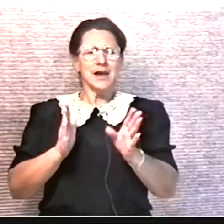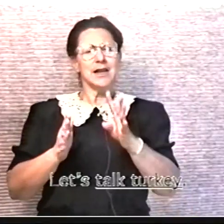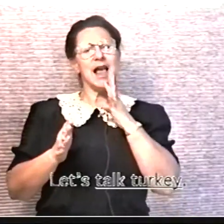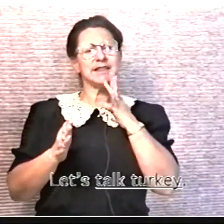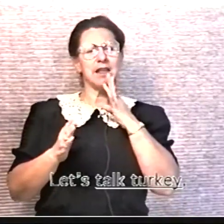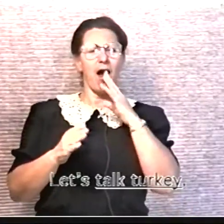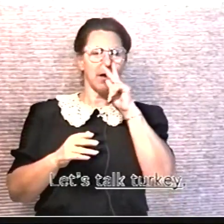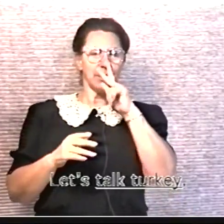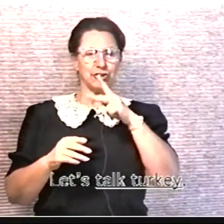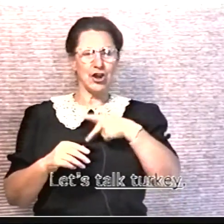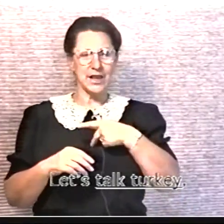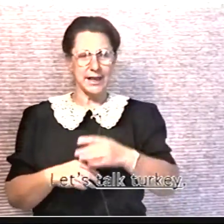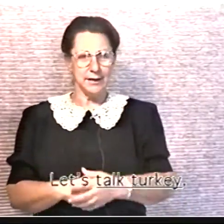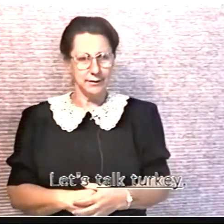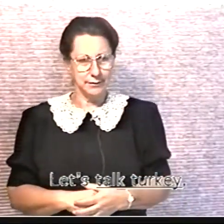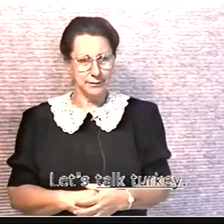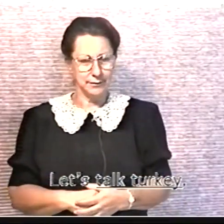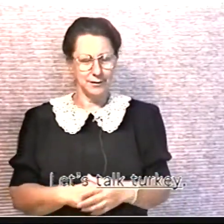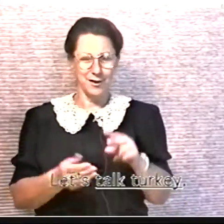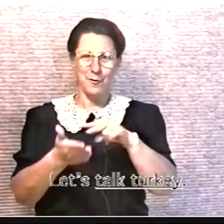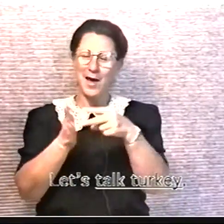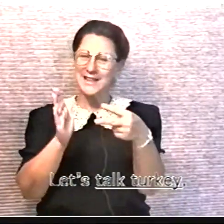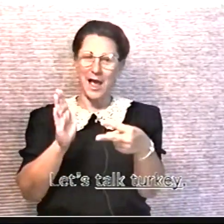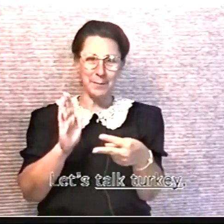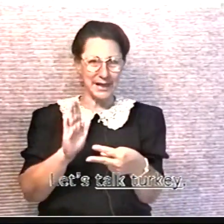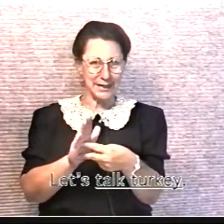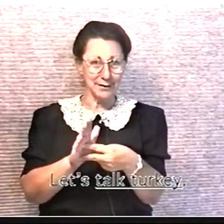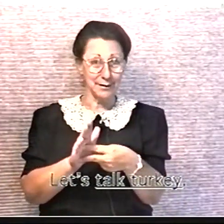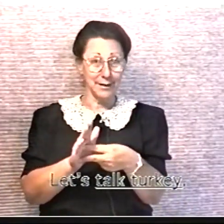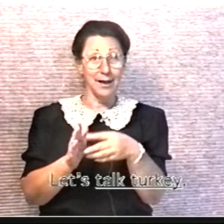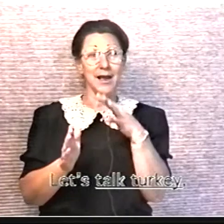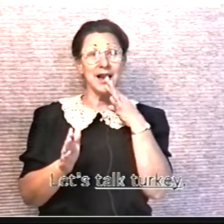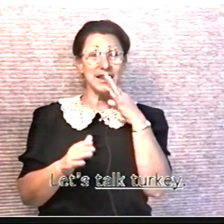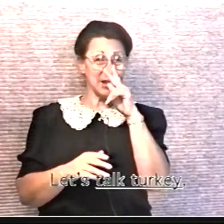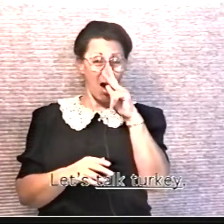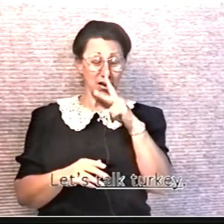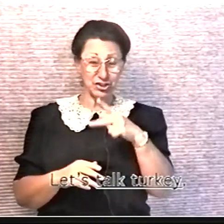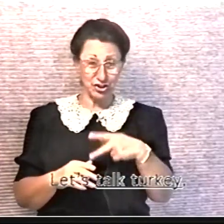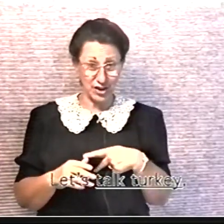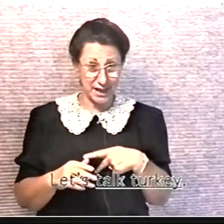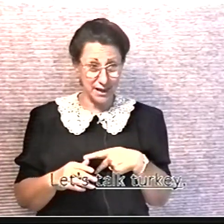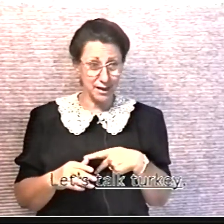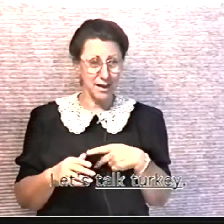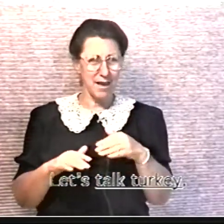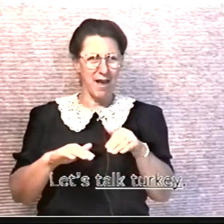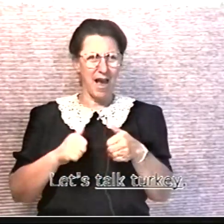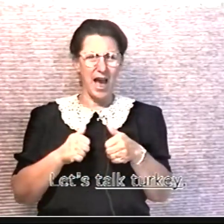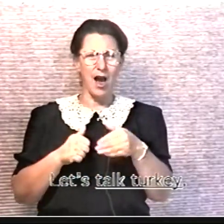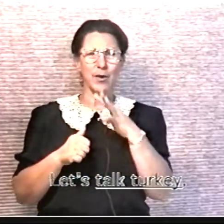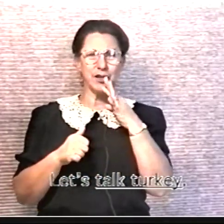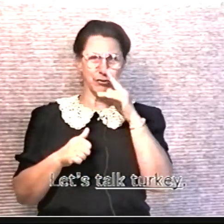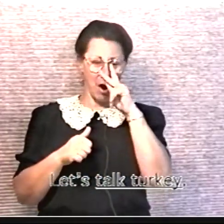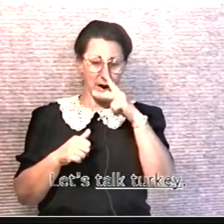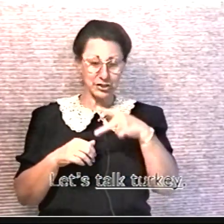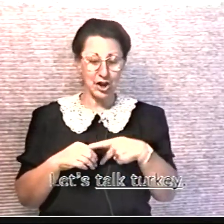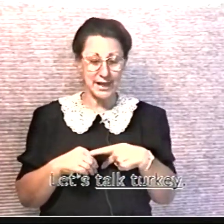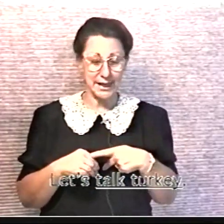Let's talk turkey. What does that mean? Let's talk turkey? How can you talk turkey?